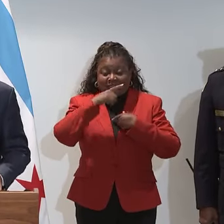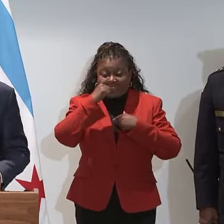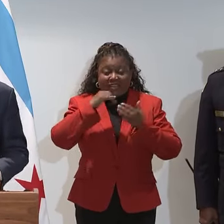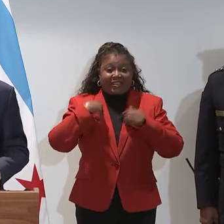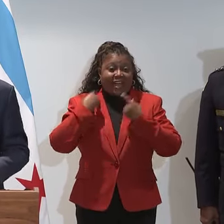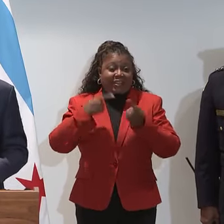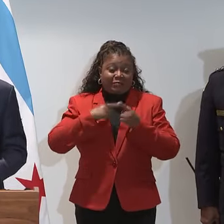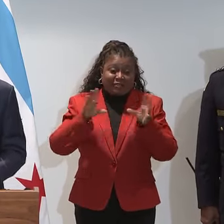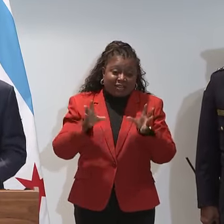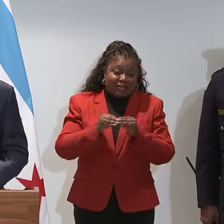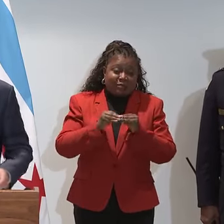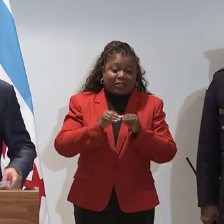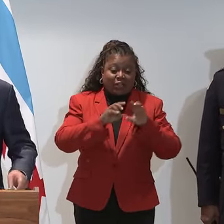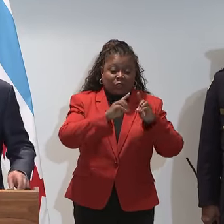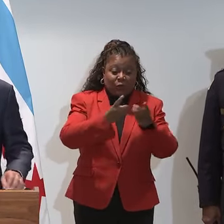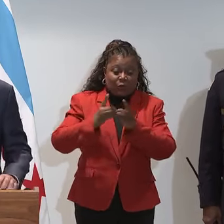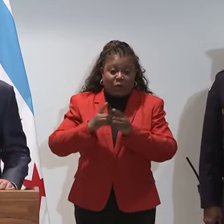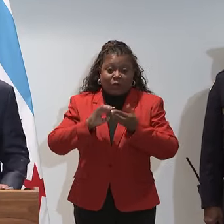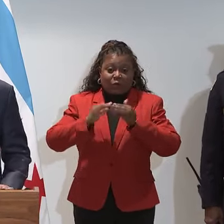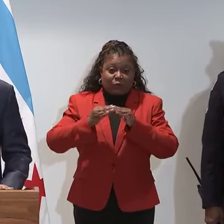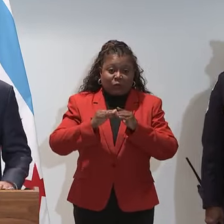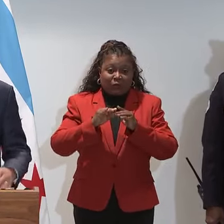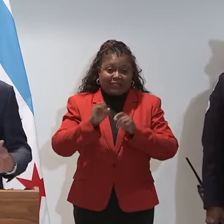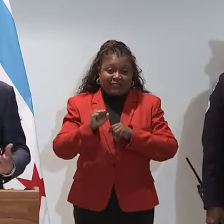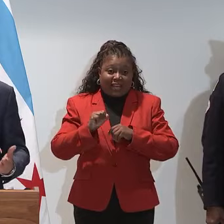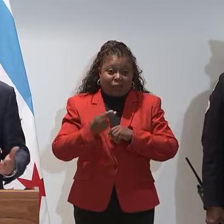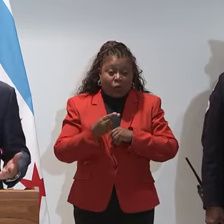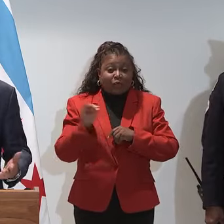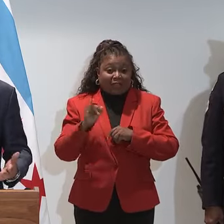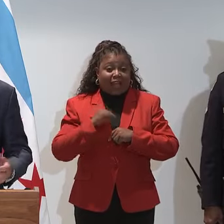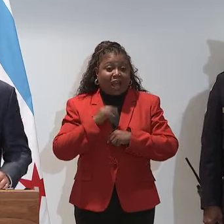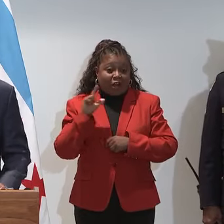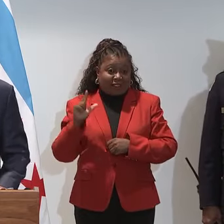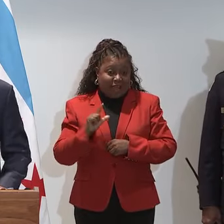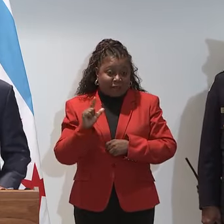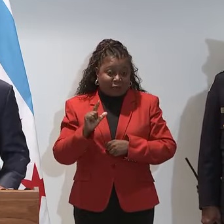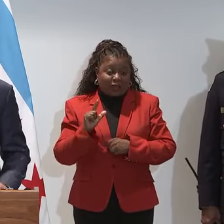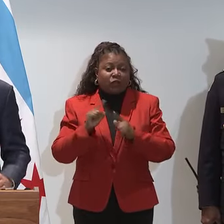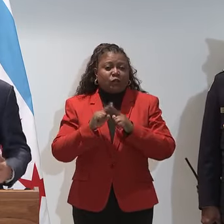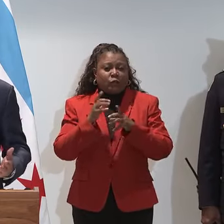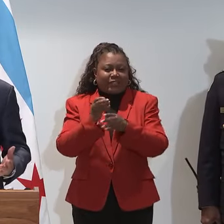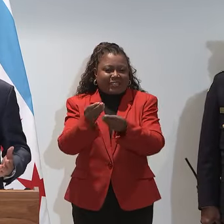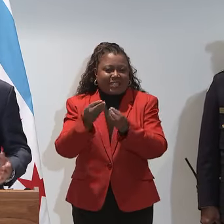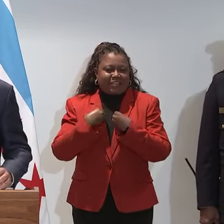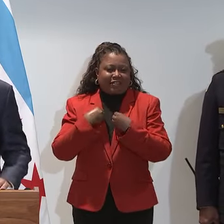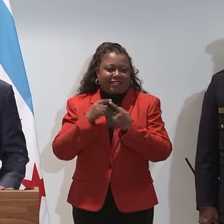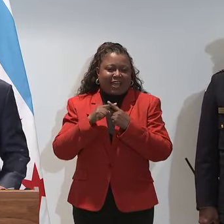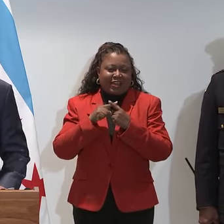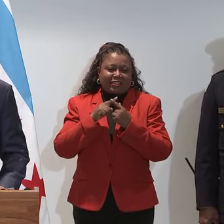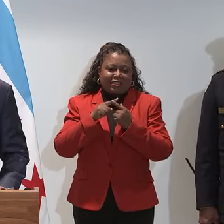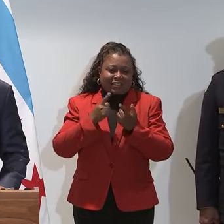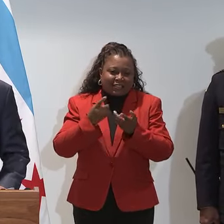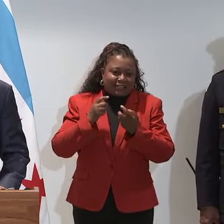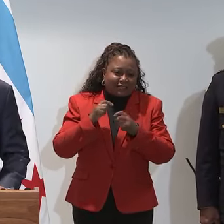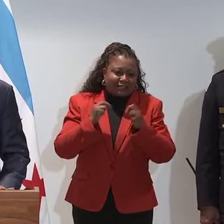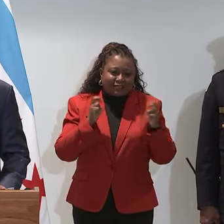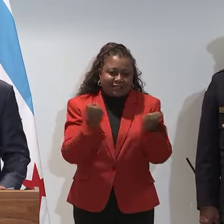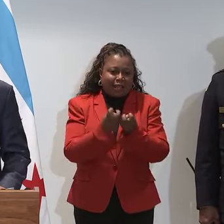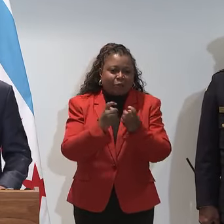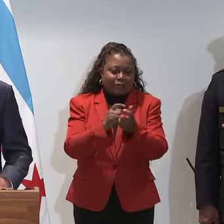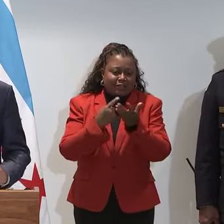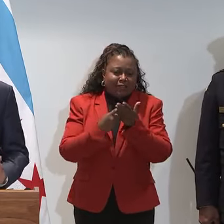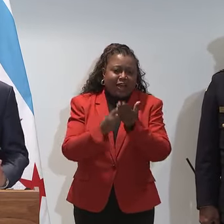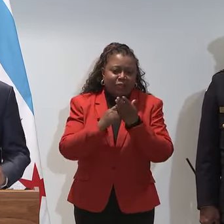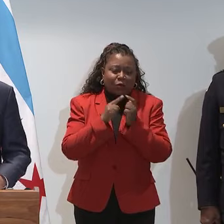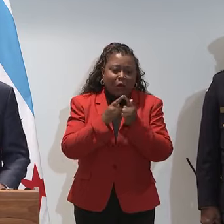for this summer, the city has been convening departments and community stakeholders like our libraries to get us at the virtual table together to